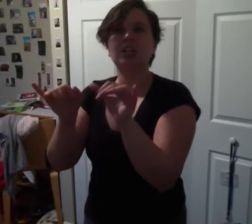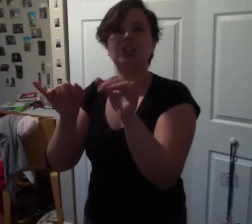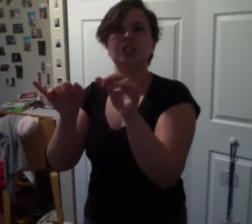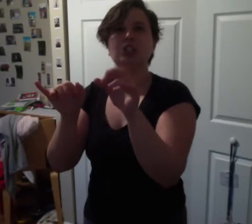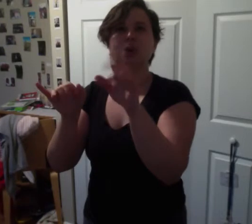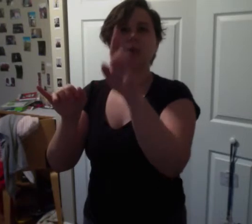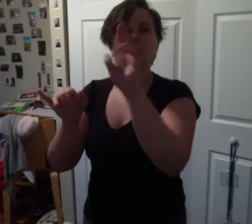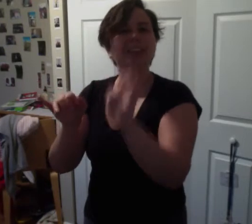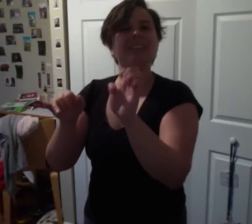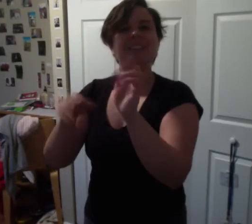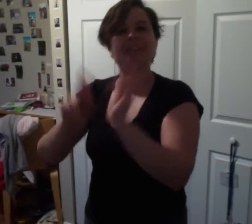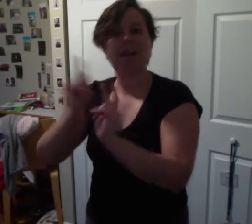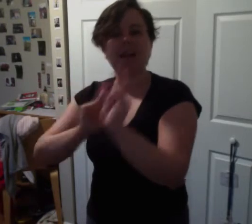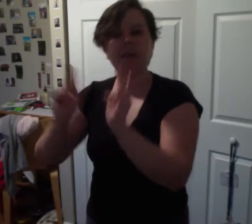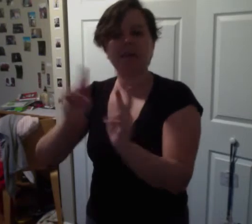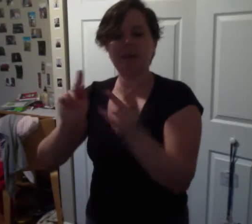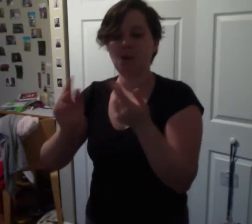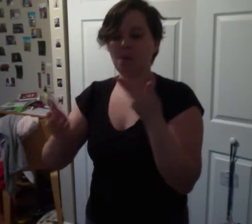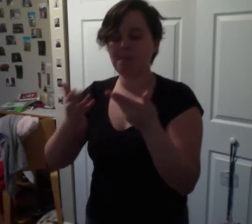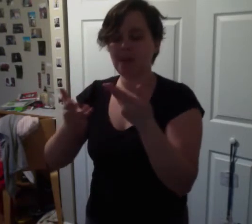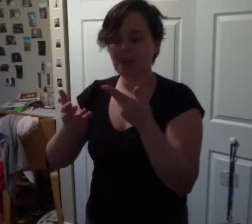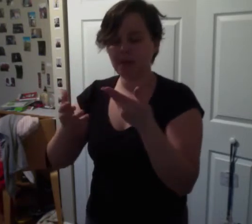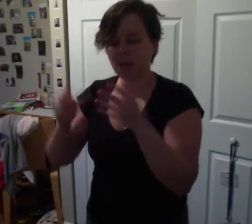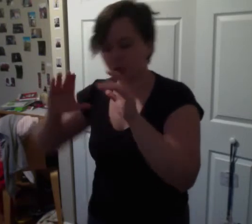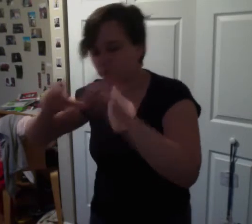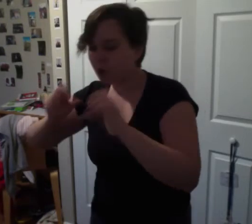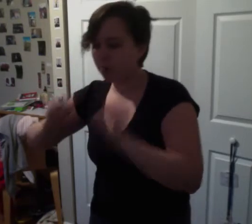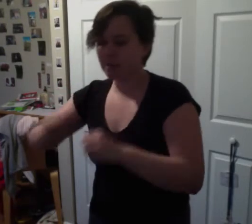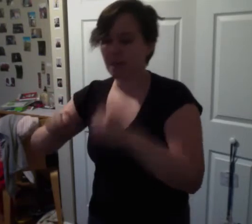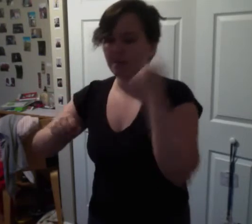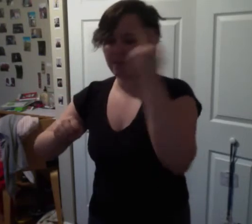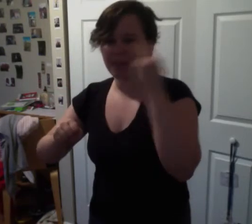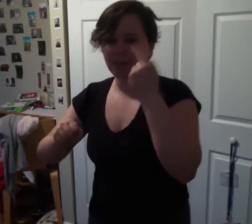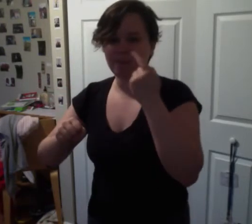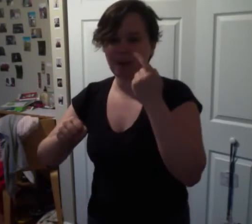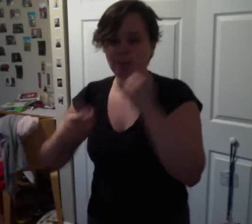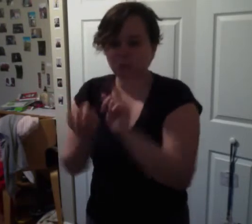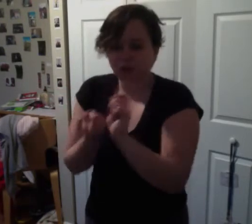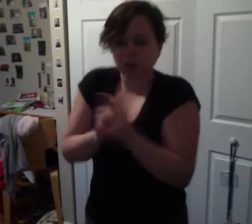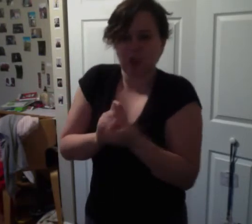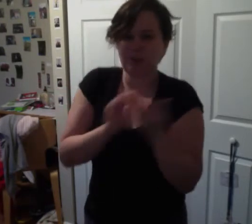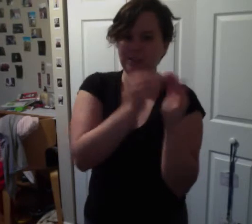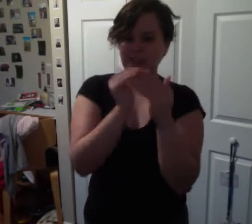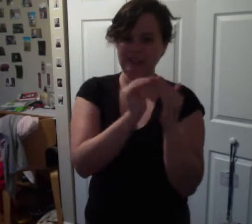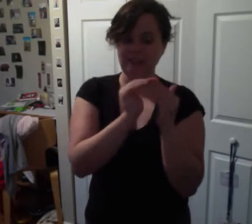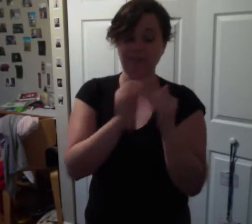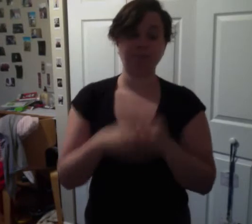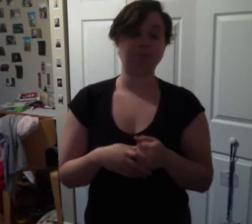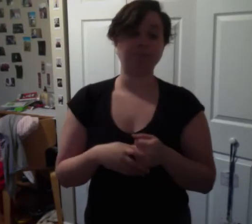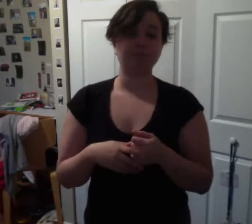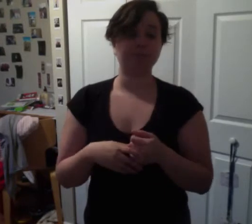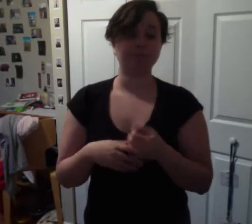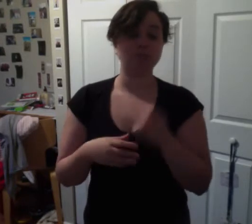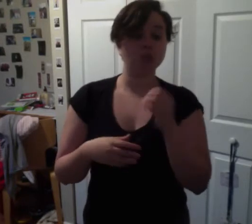the reshaping of cities. And so I bought a building. The building was really affordable.